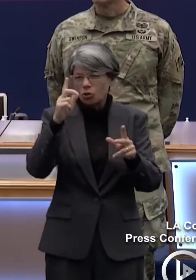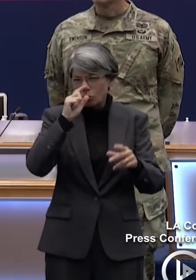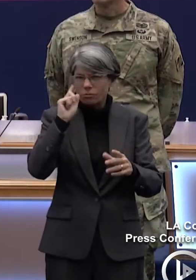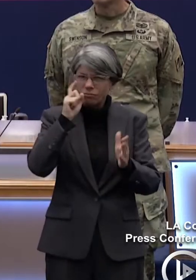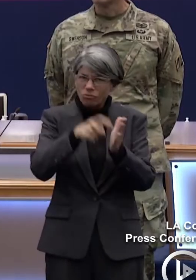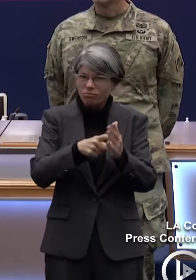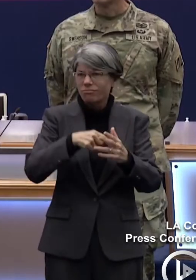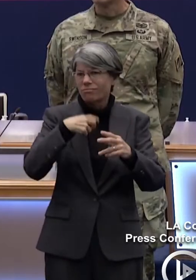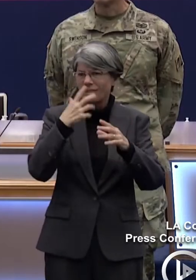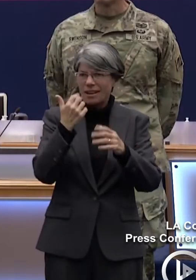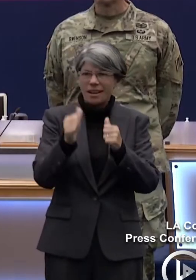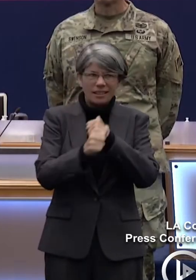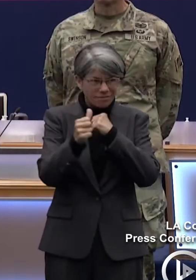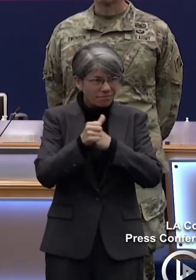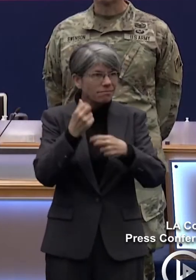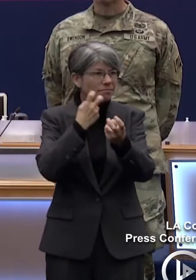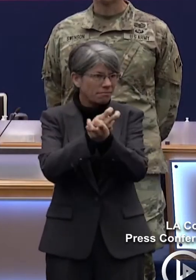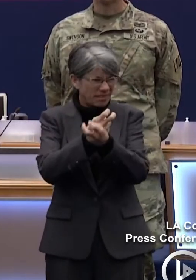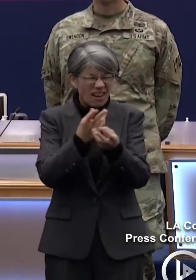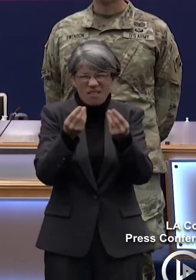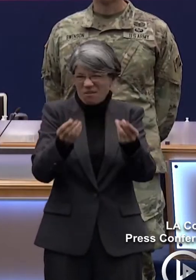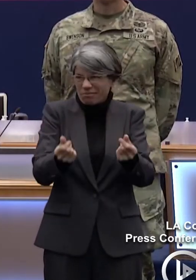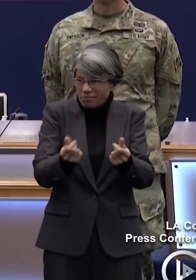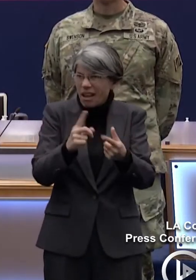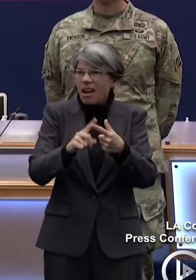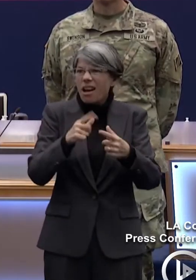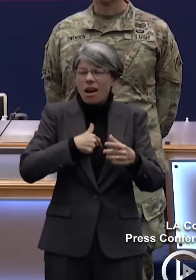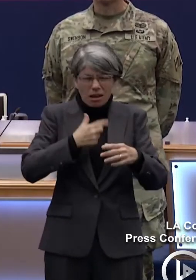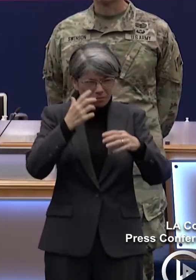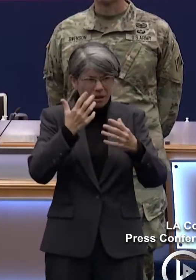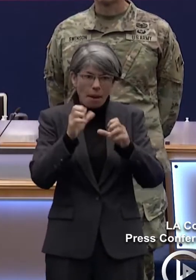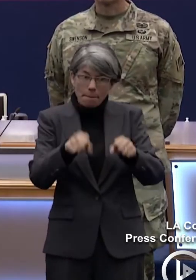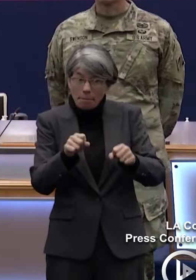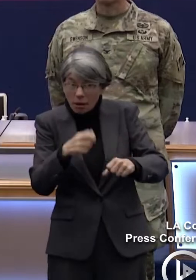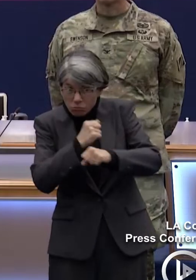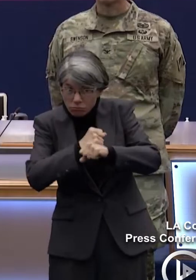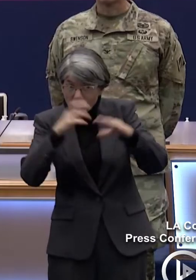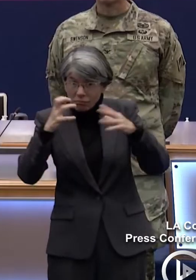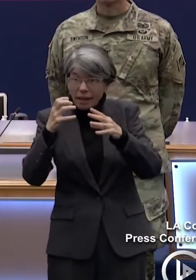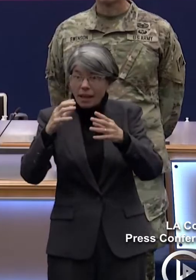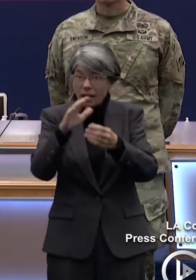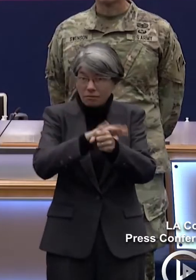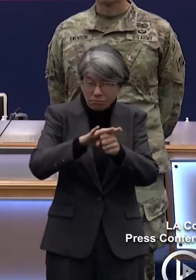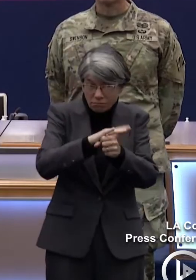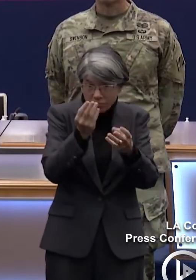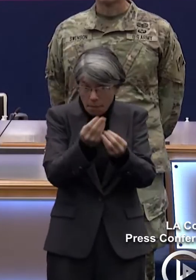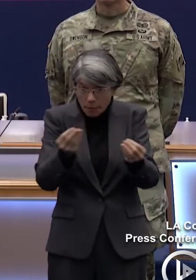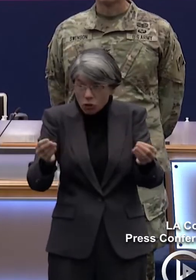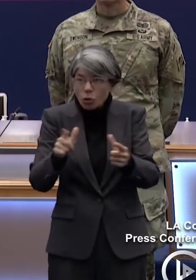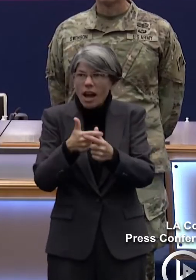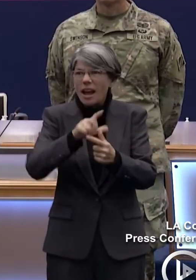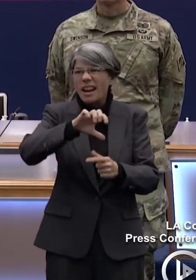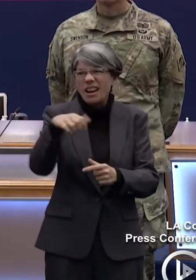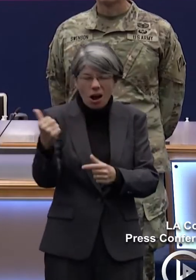pollutants, including fine particulate matter, volatile organic compounds, and other byproducts that can affect